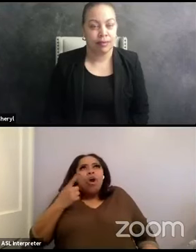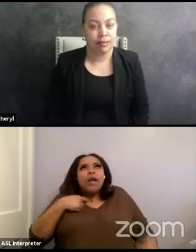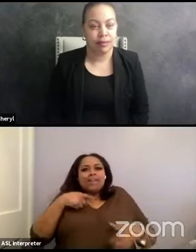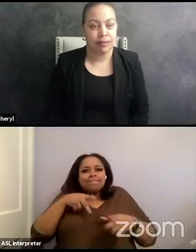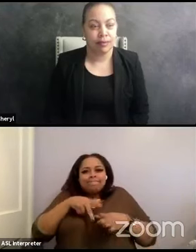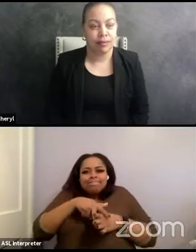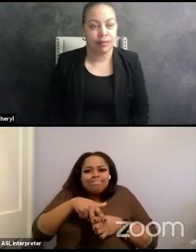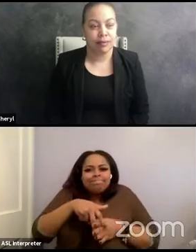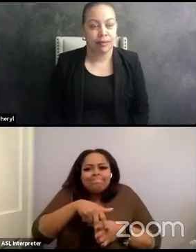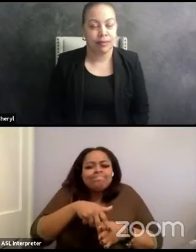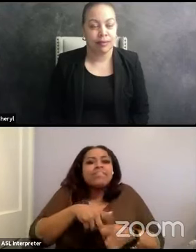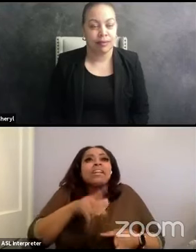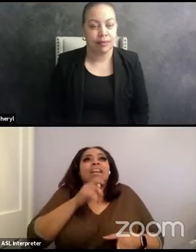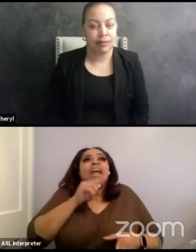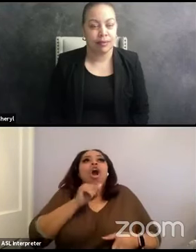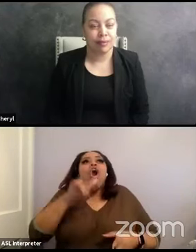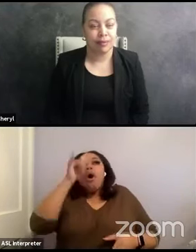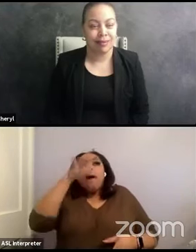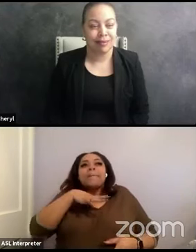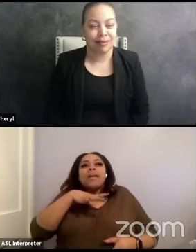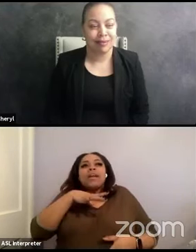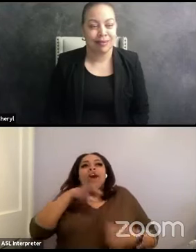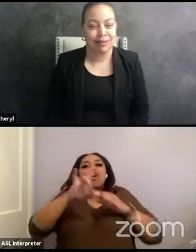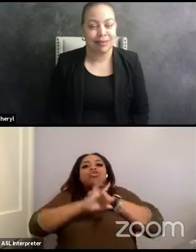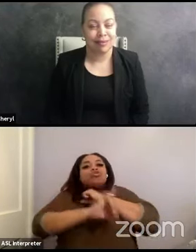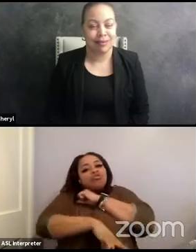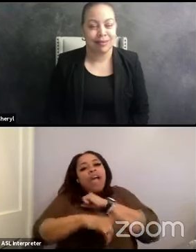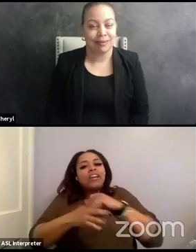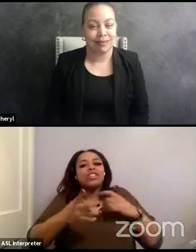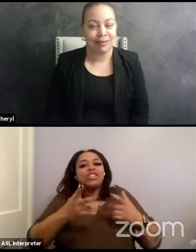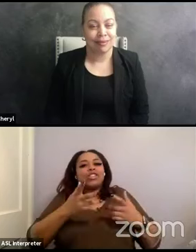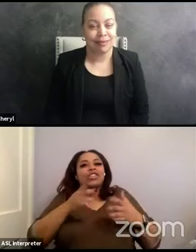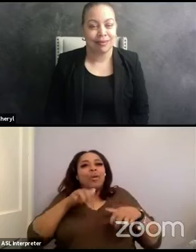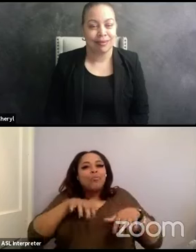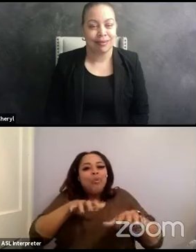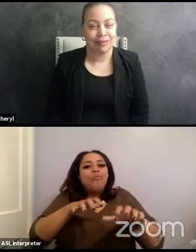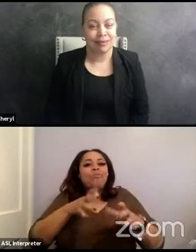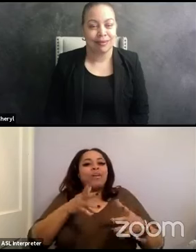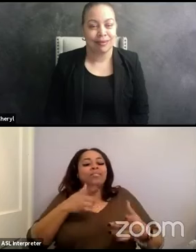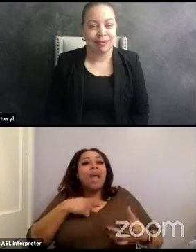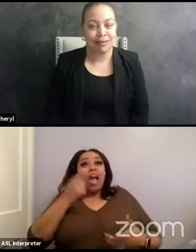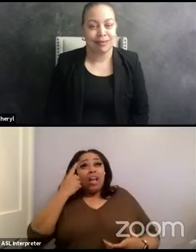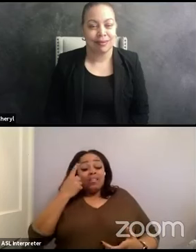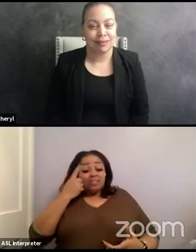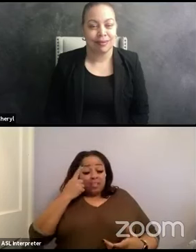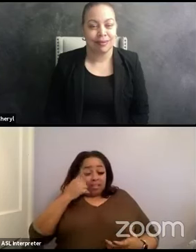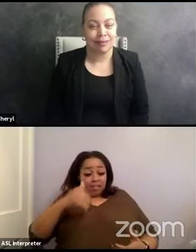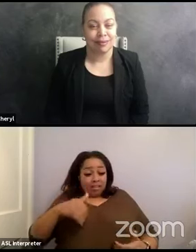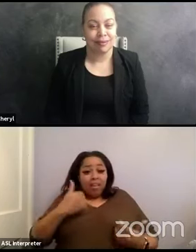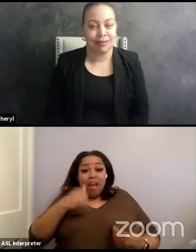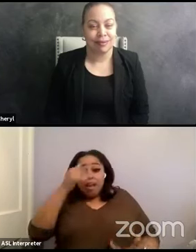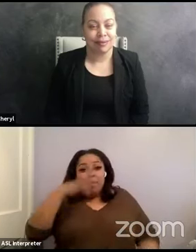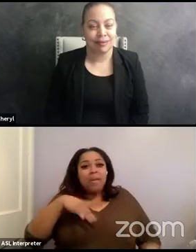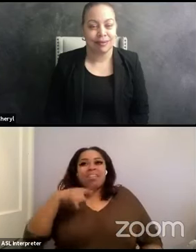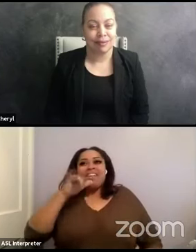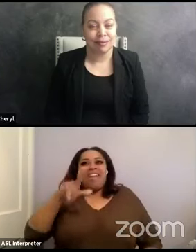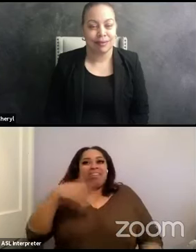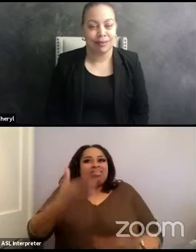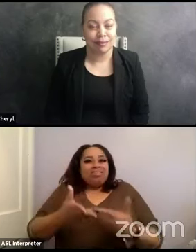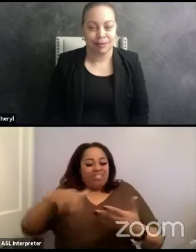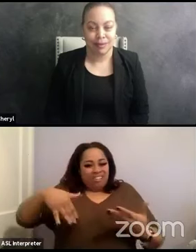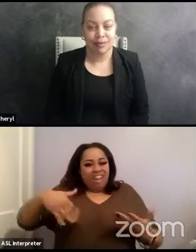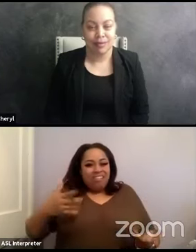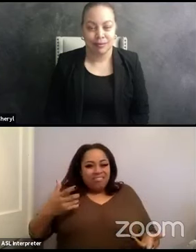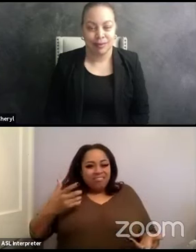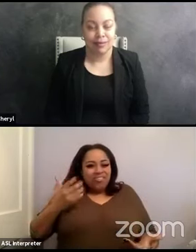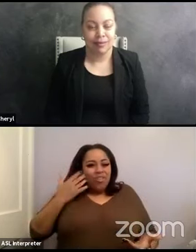on the not all men are trash movement because I understand that young men, they're not there yet. Like, you know what I'm saying?